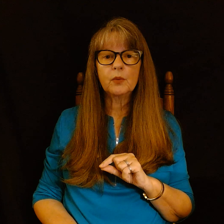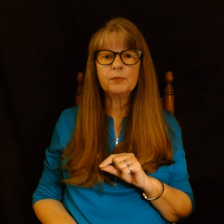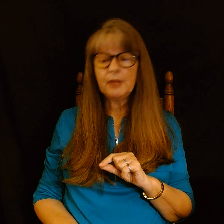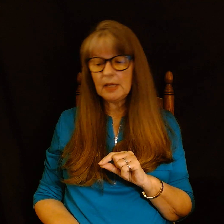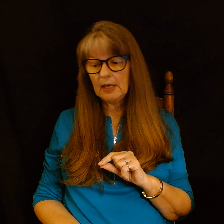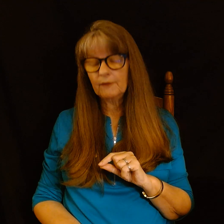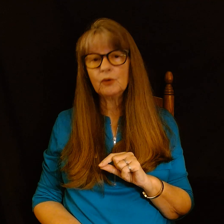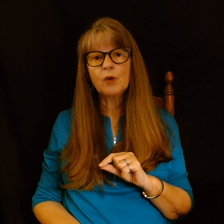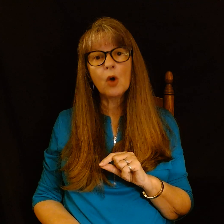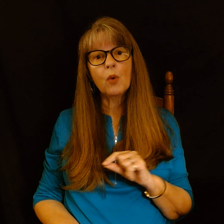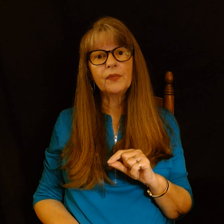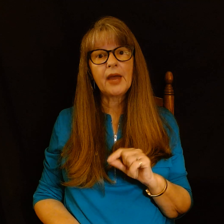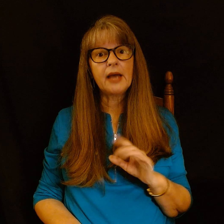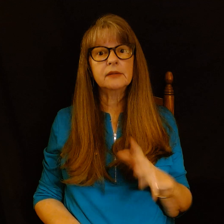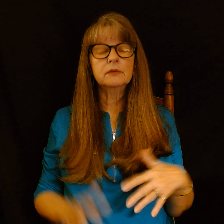be, and if you know what that